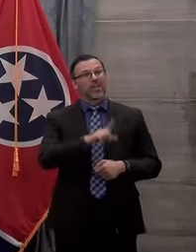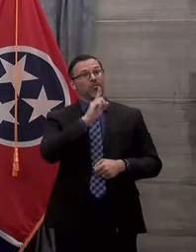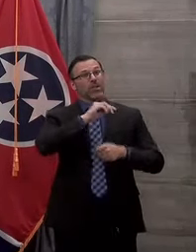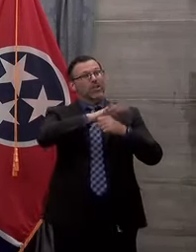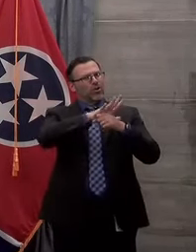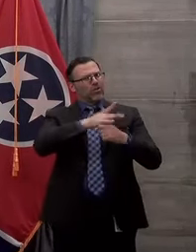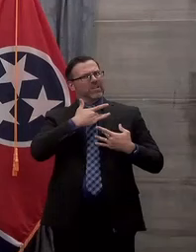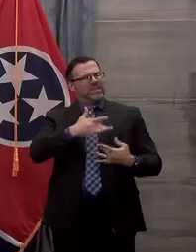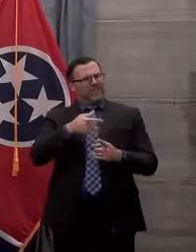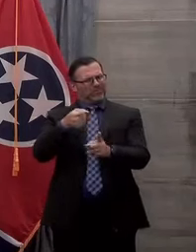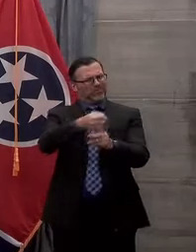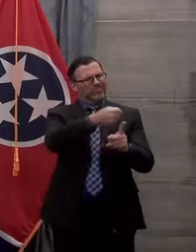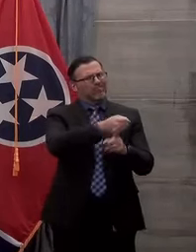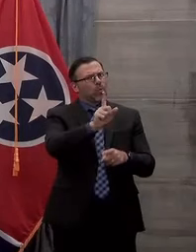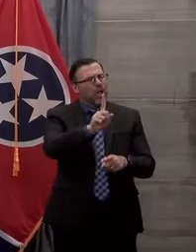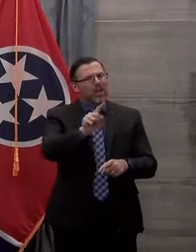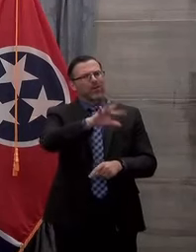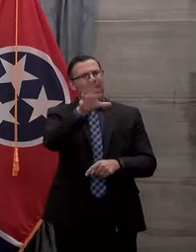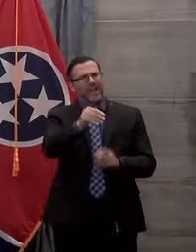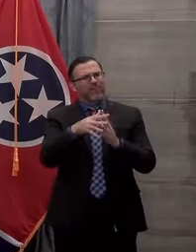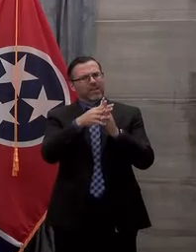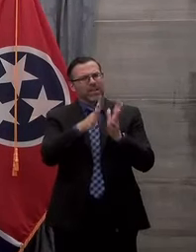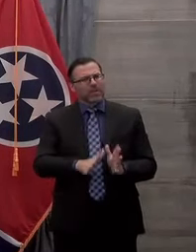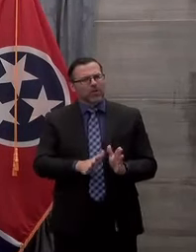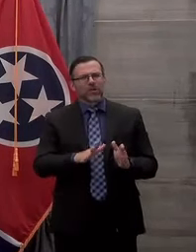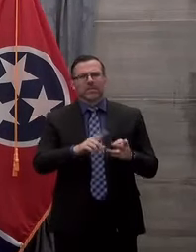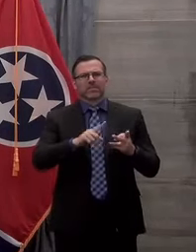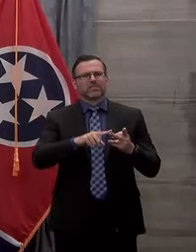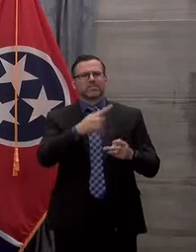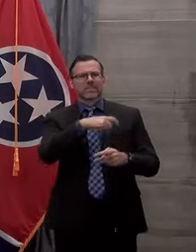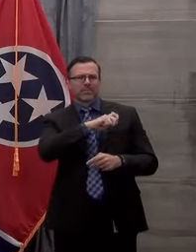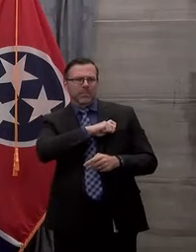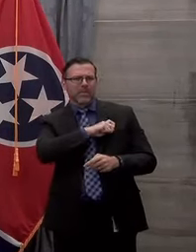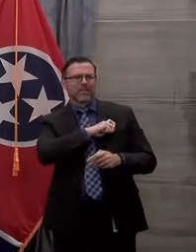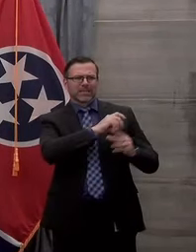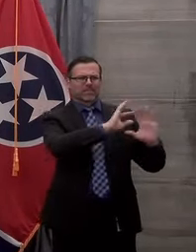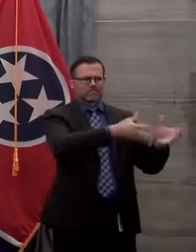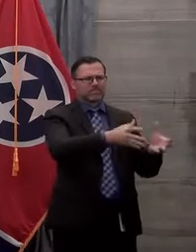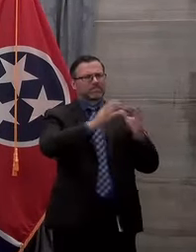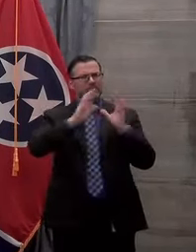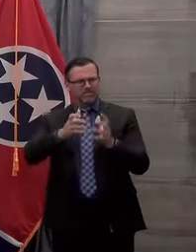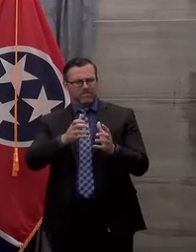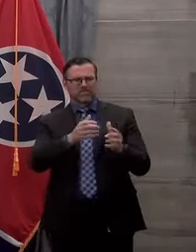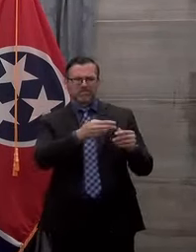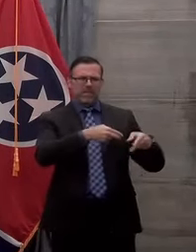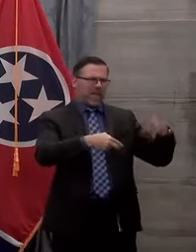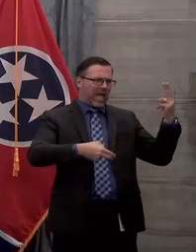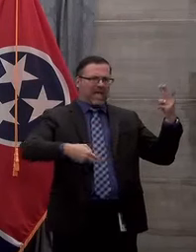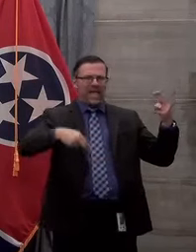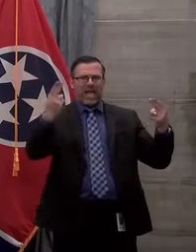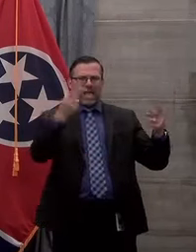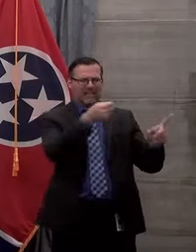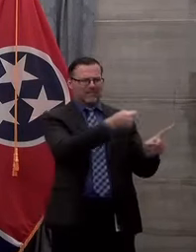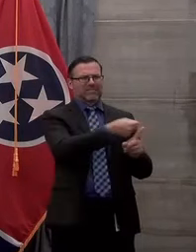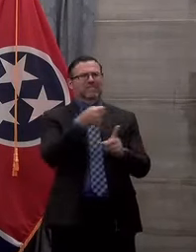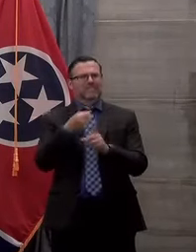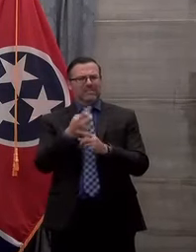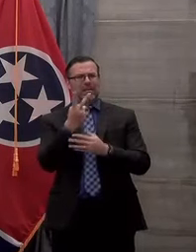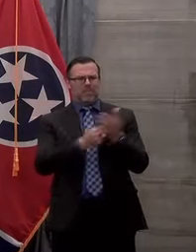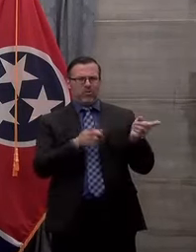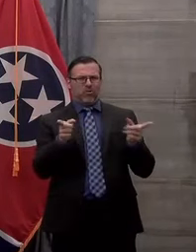communities, particularly our African American communities and our Latino populations. Particularly as the